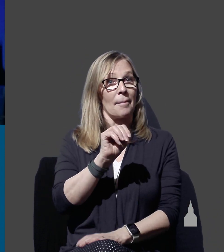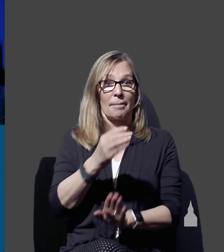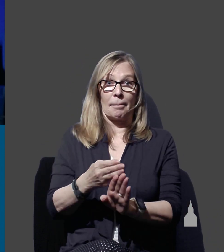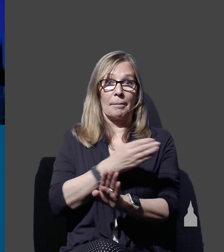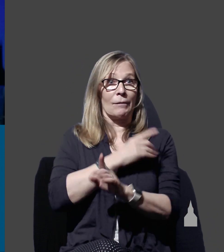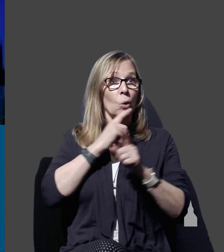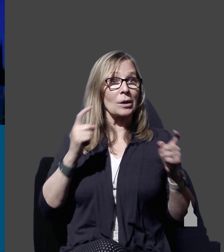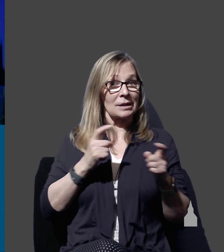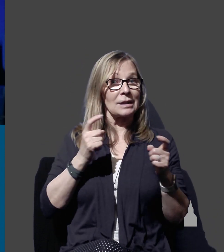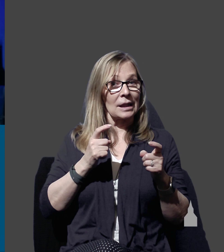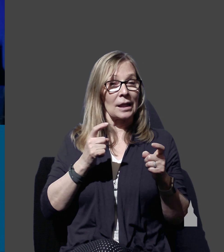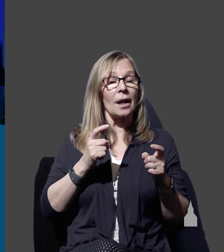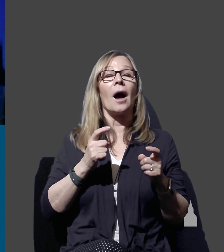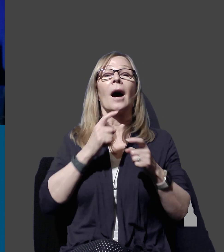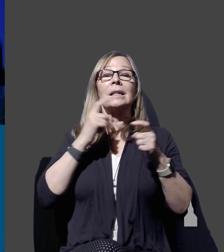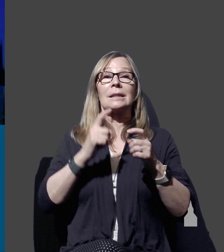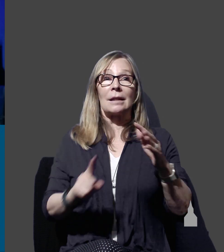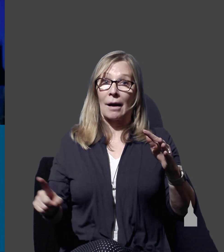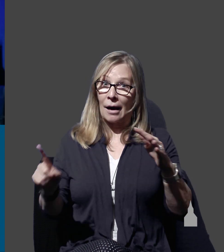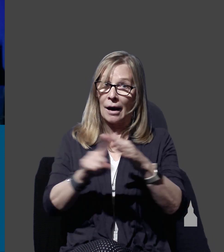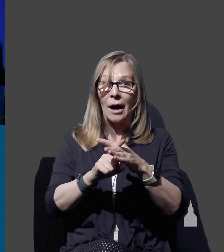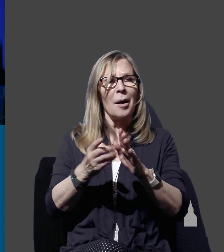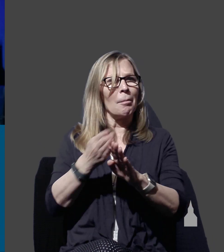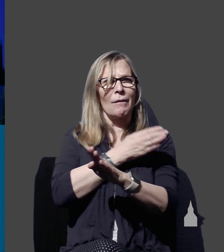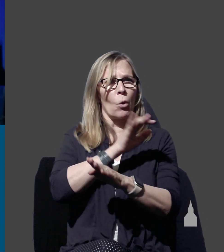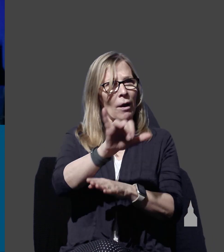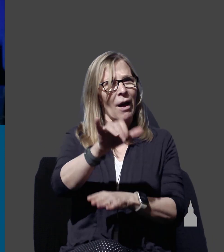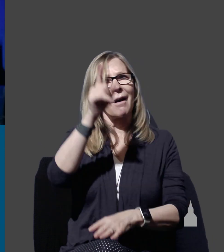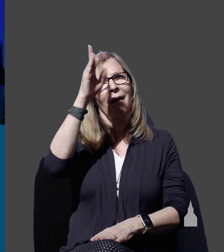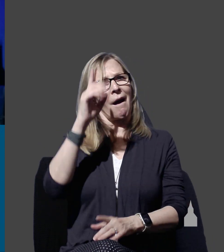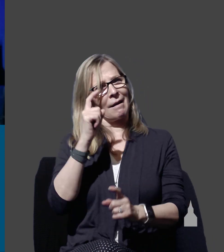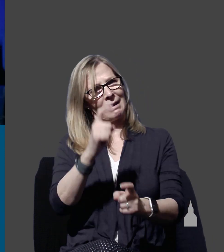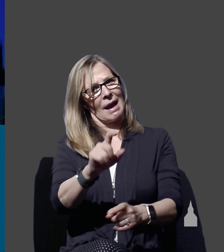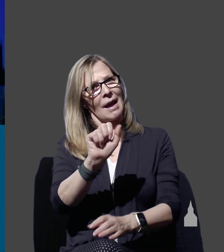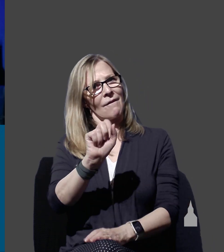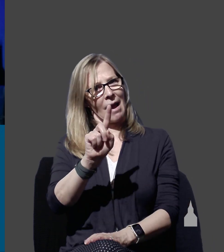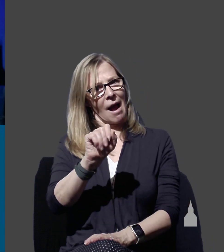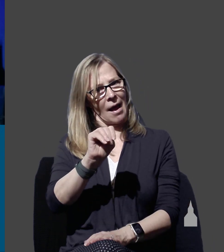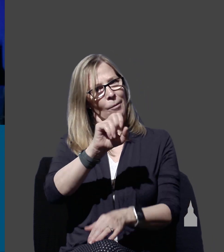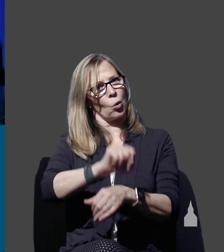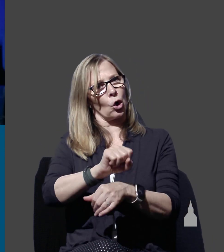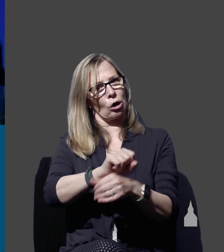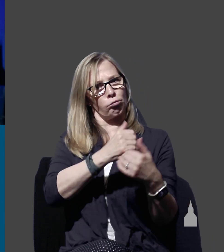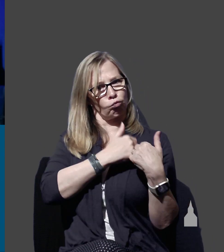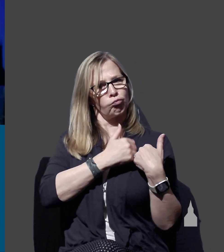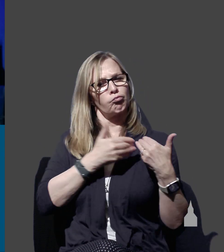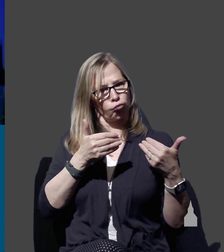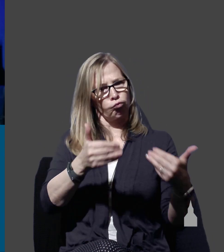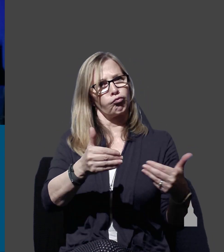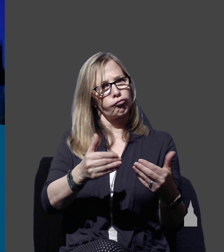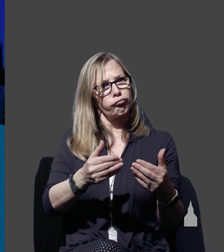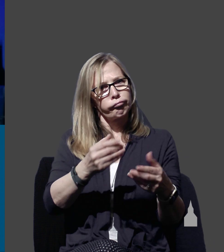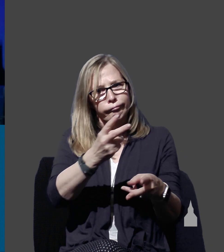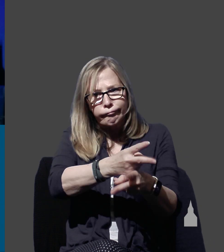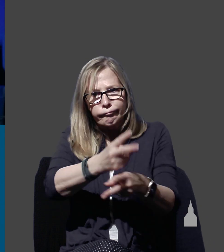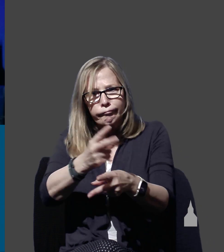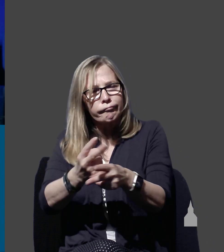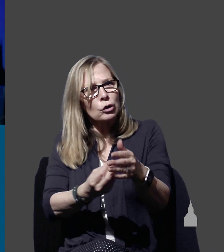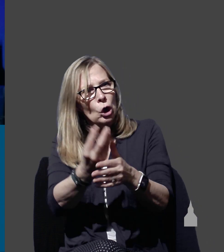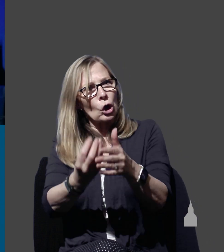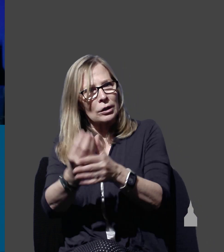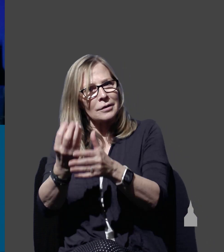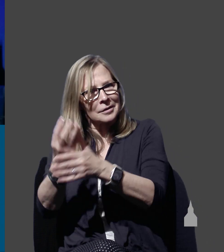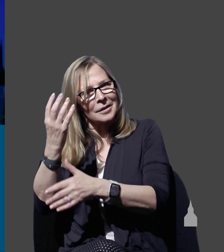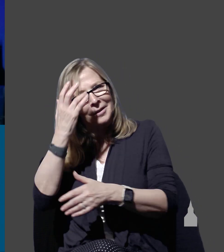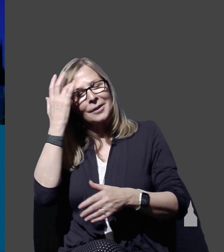sin entered into the world, God gave Adam work to do, tend the garden. The fall didn't introduce the concept of work. The fall just made work